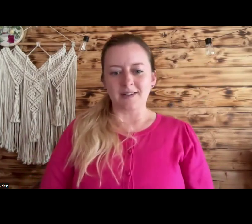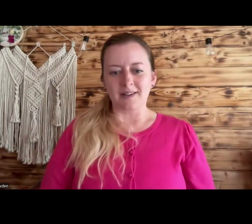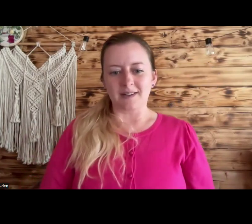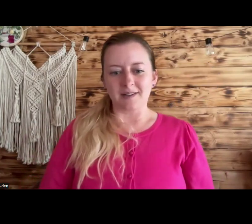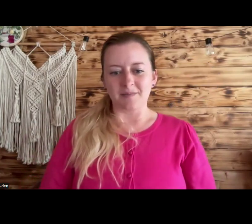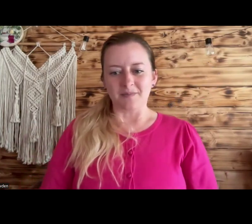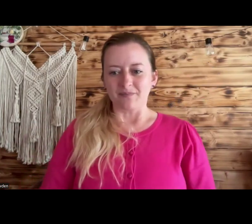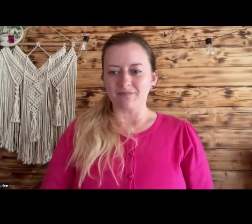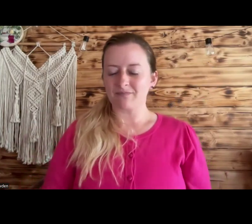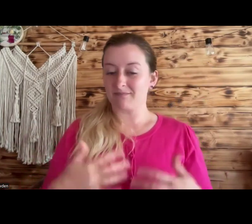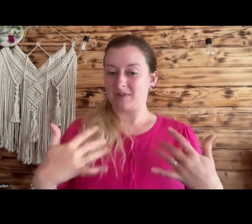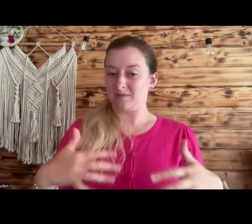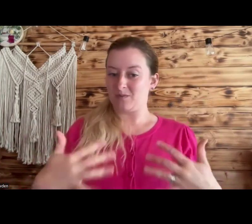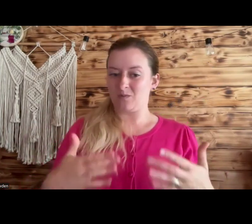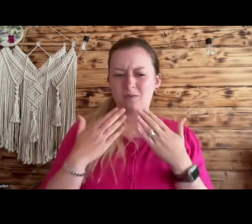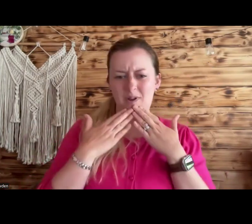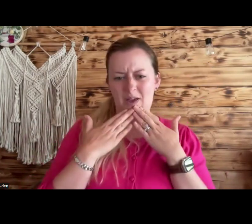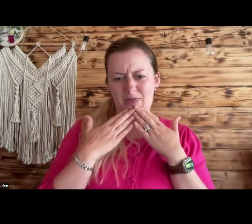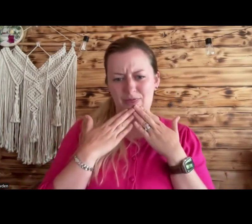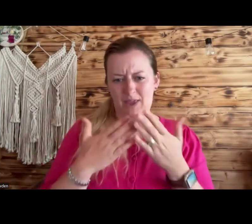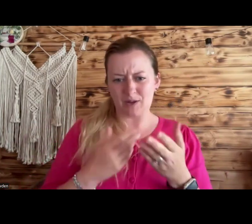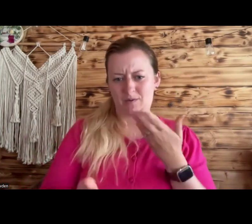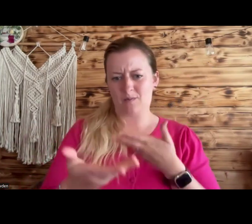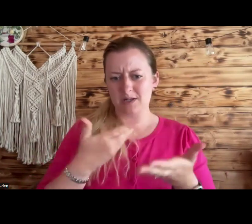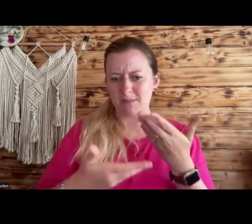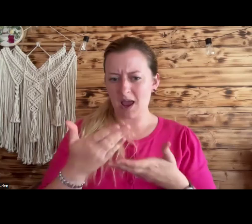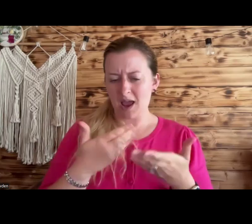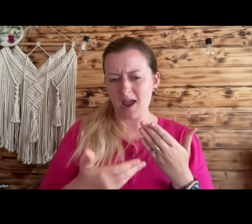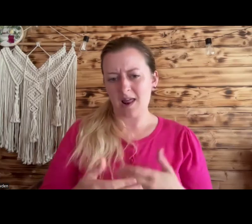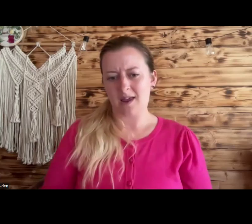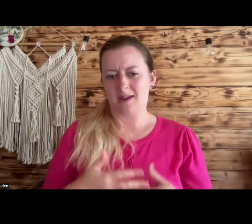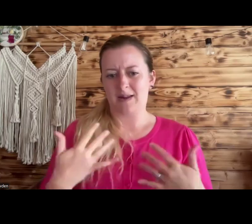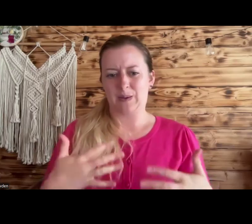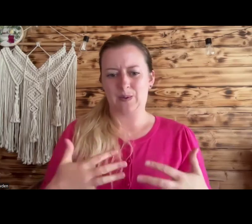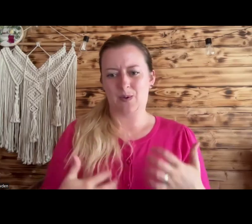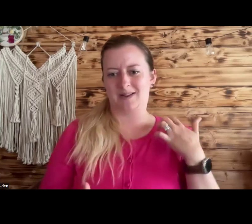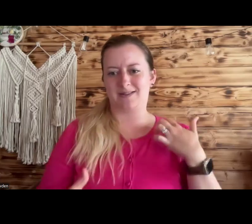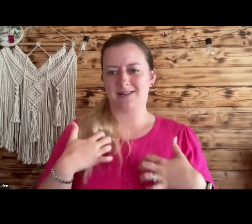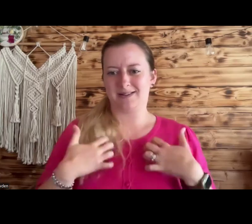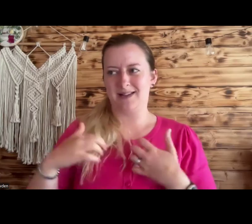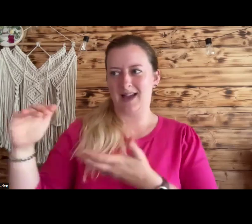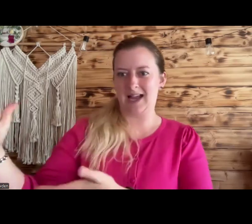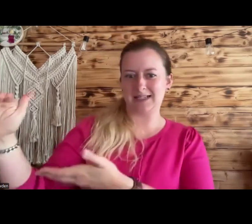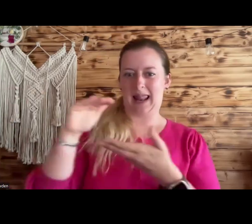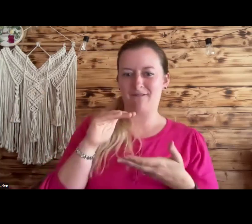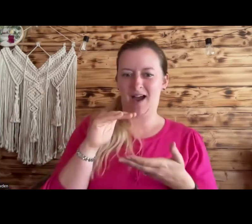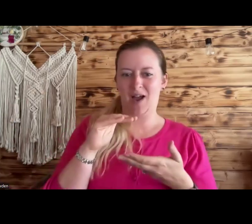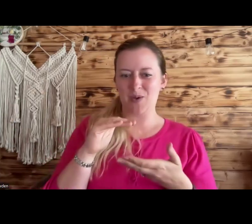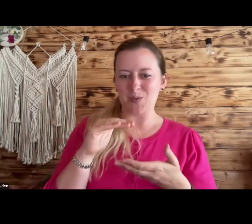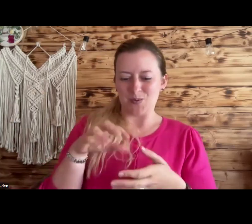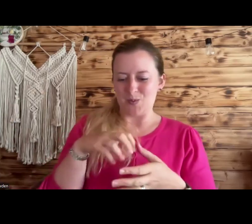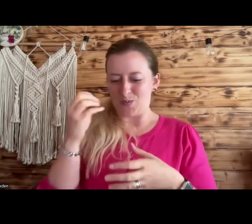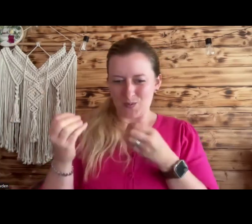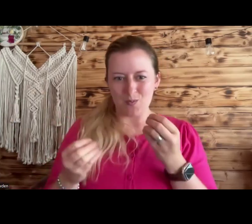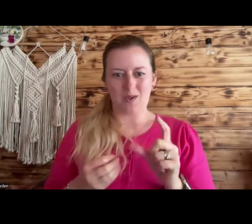It does so much. Yeah, I can't wait for mine to come. That's amazing. Yeah, real insight into Dill. Really good. So now